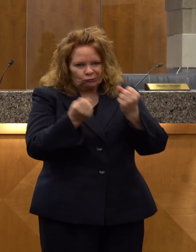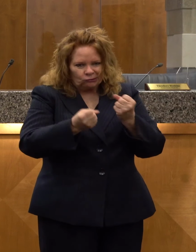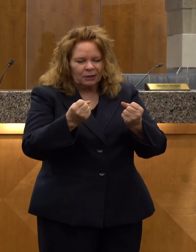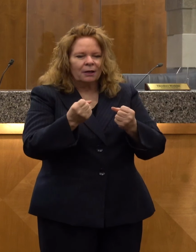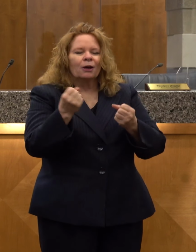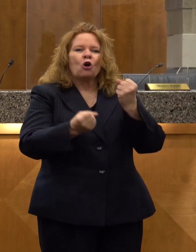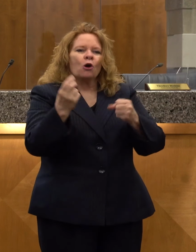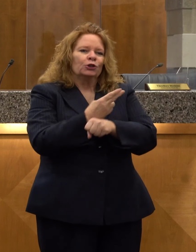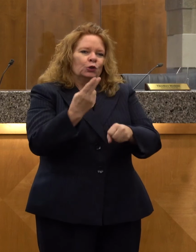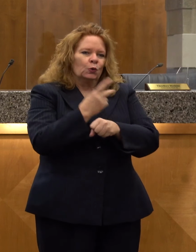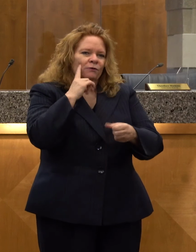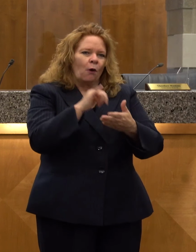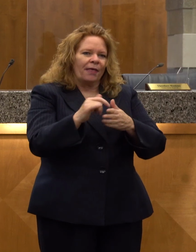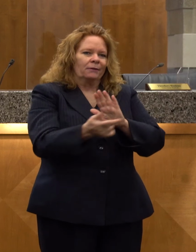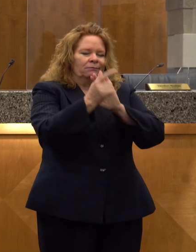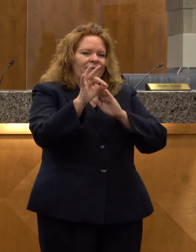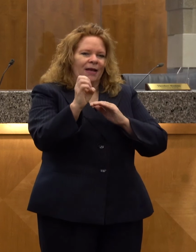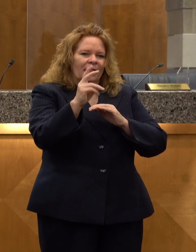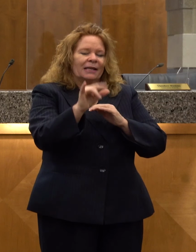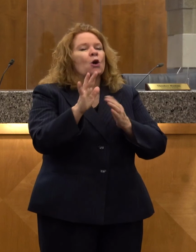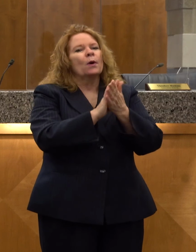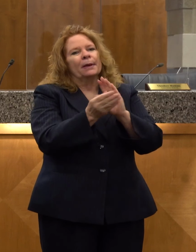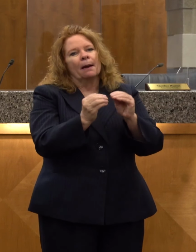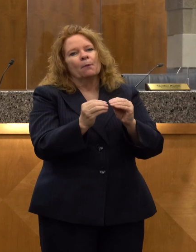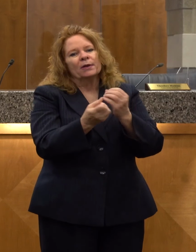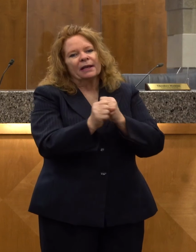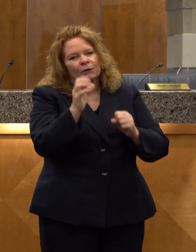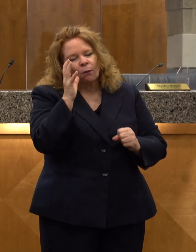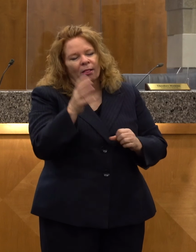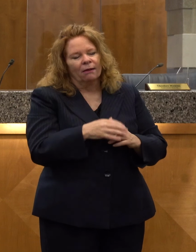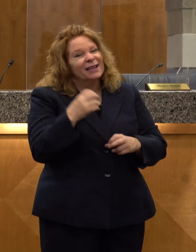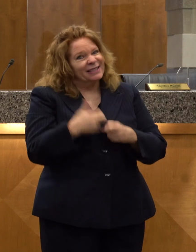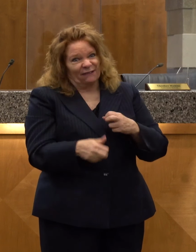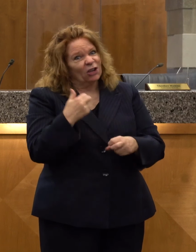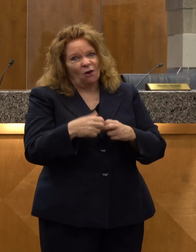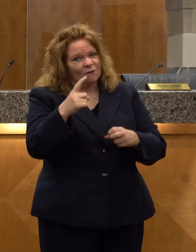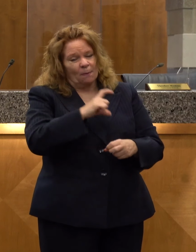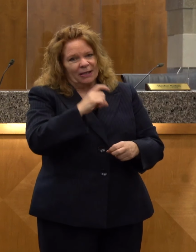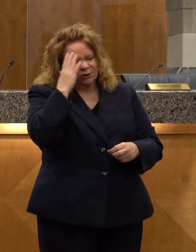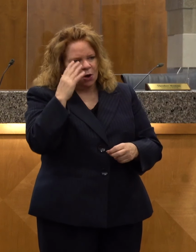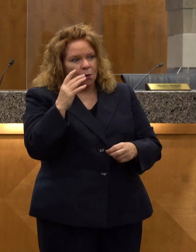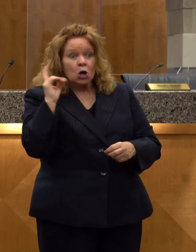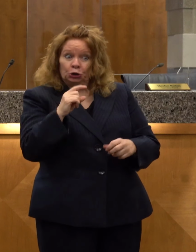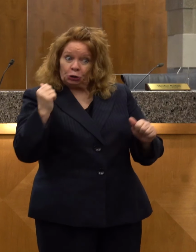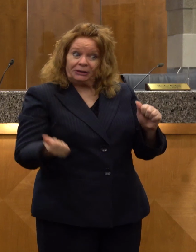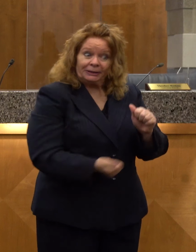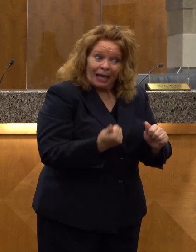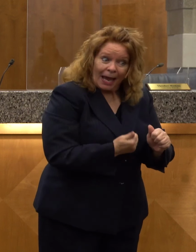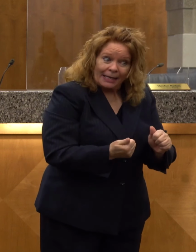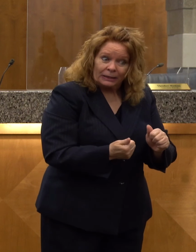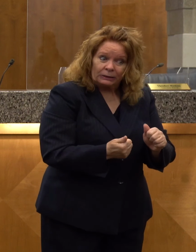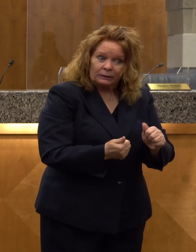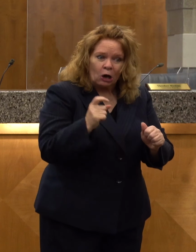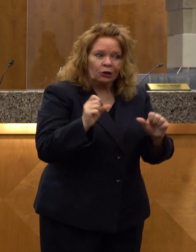and intervening in those cases, we think it'll make it safer. It's a very difficult decision for police to know when to chase and when